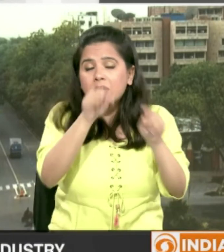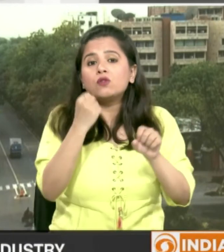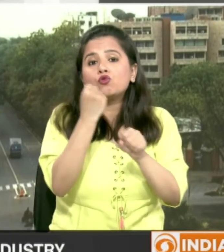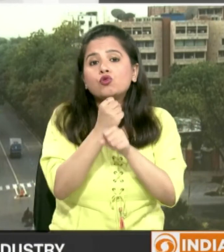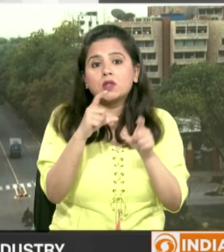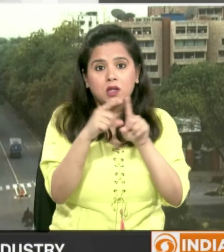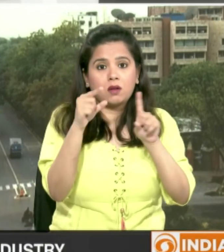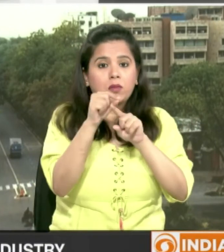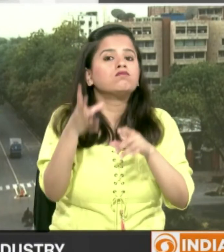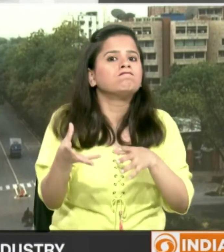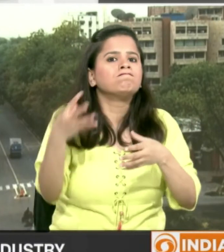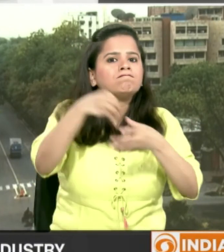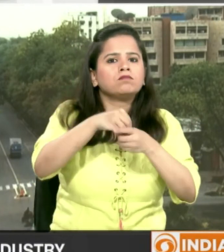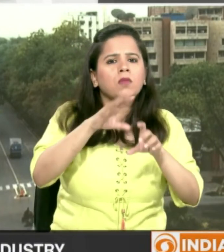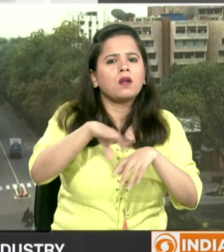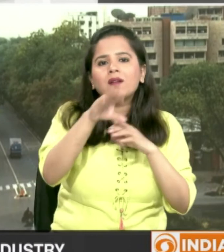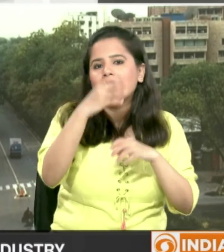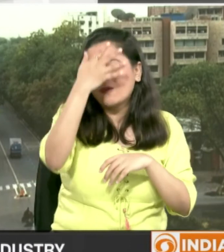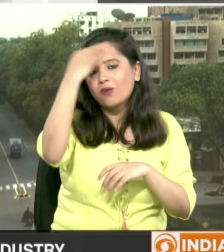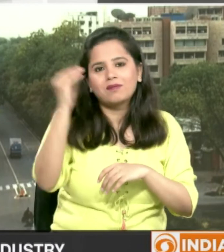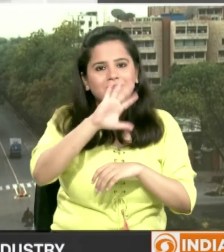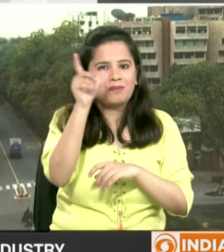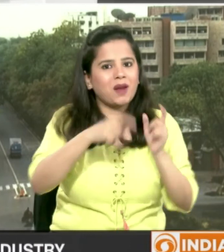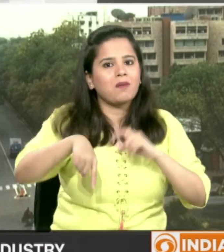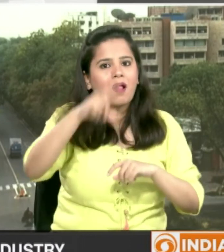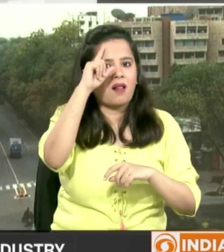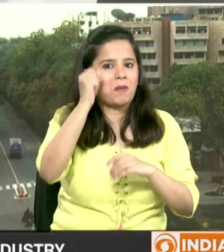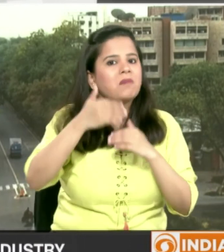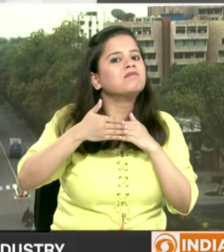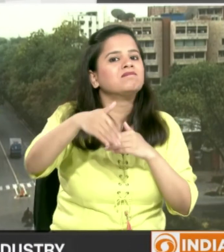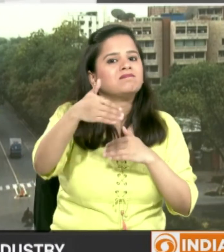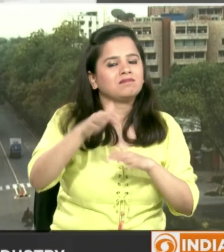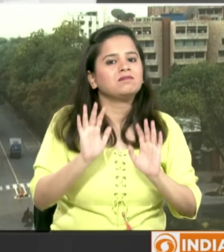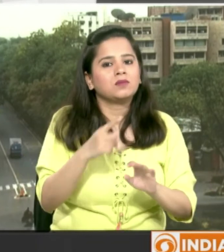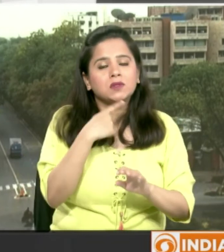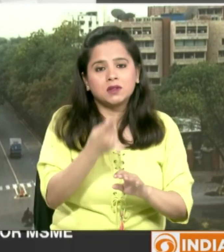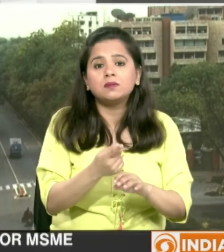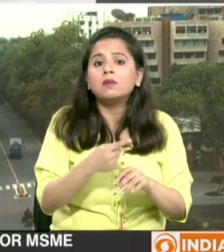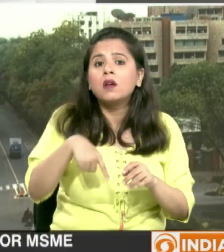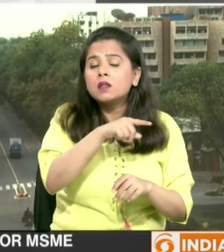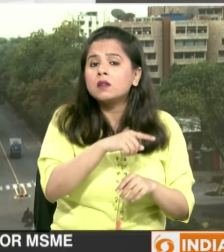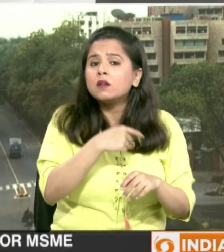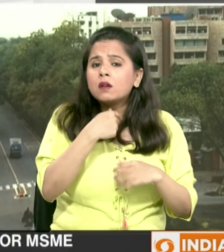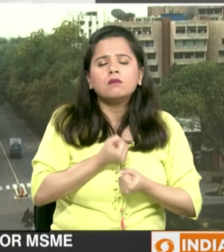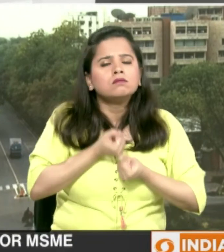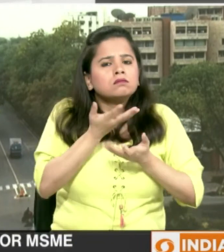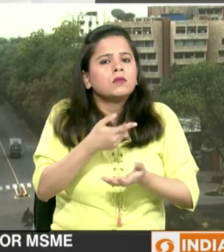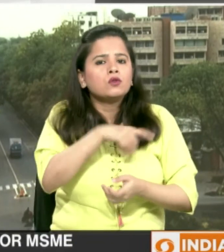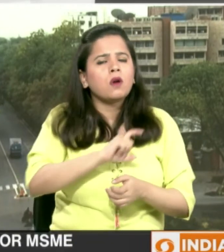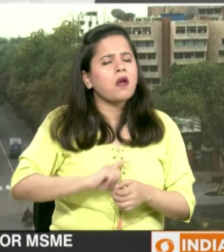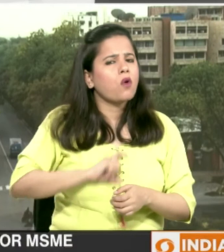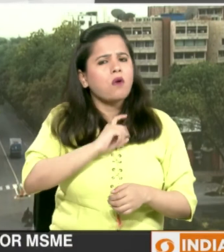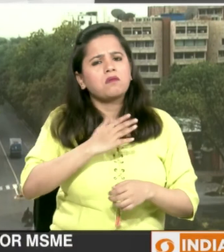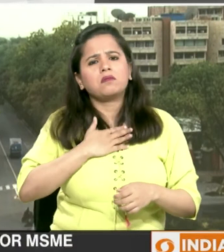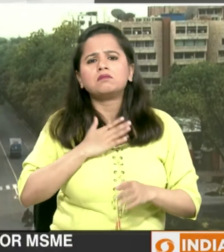GDP can never be forgotten by the stakeholders of the sector. The minister expressed confidence that